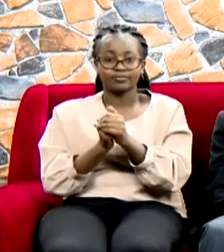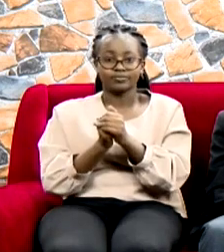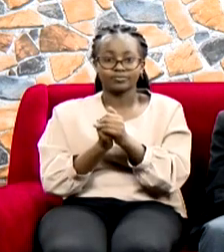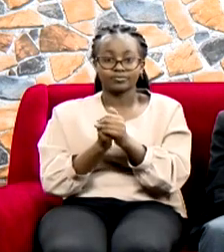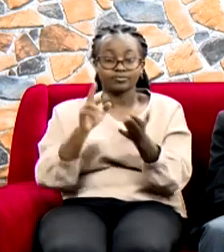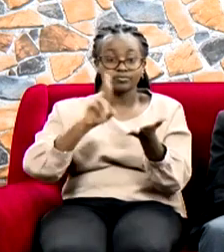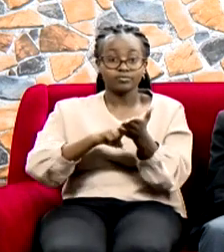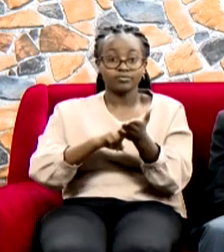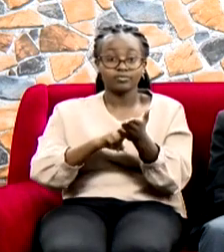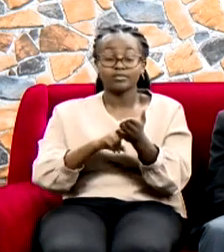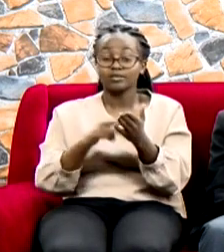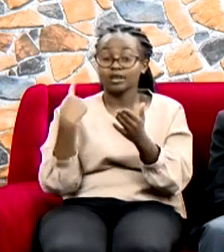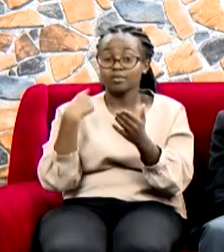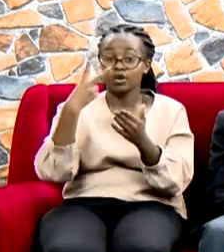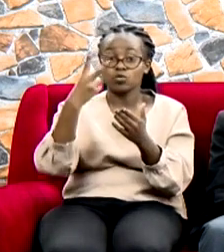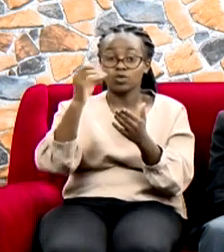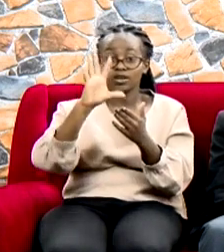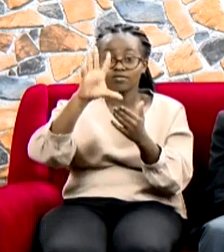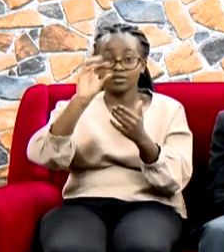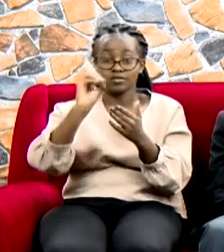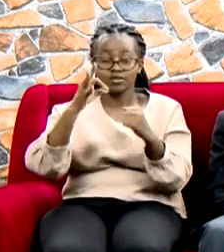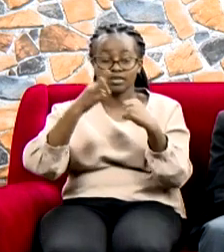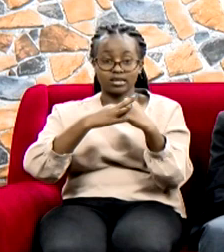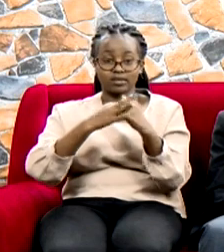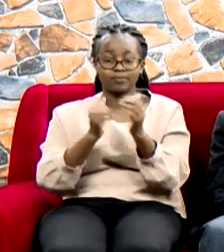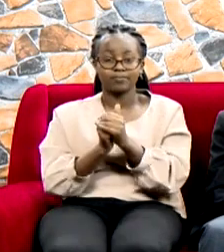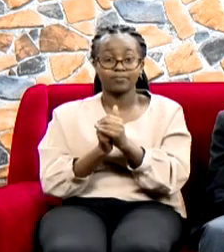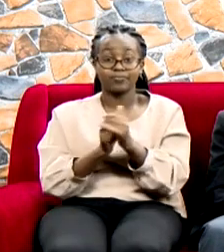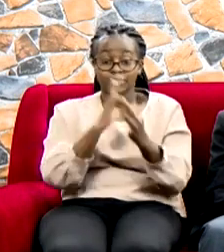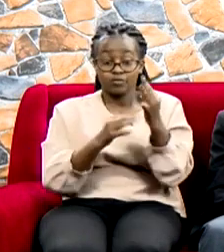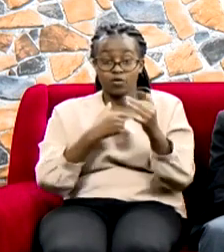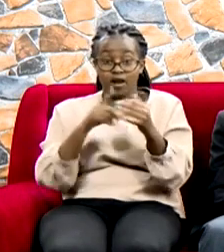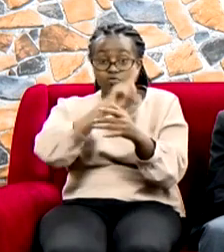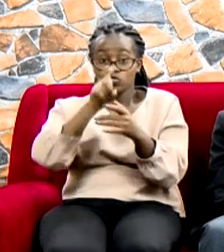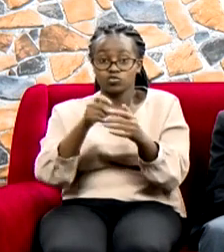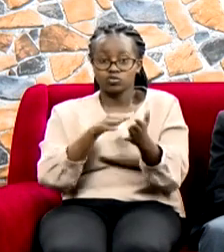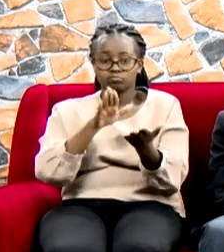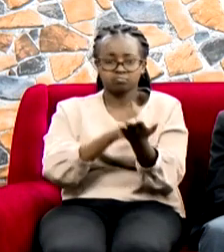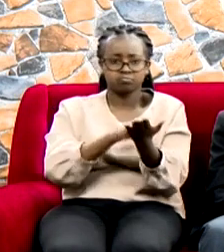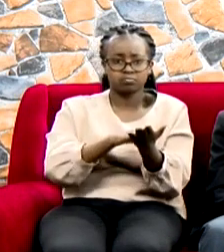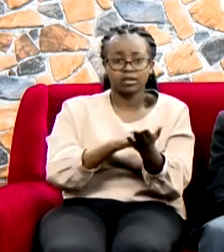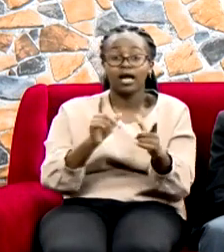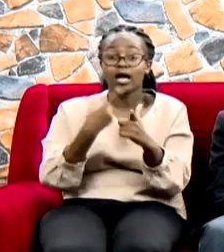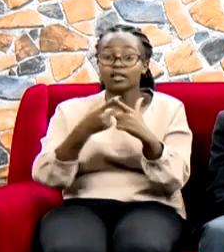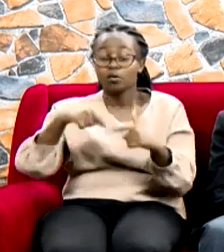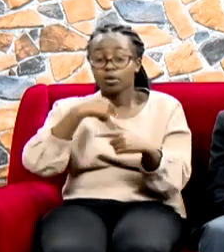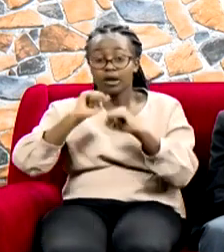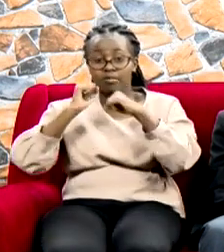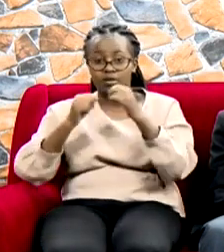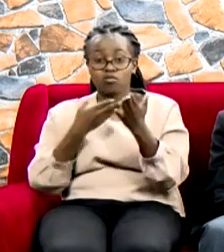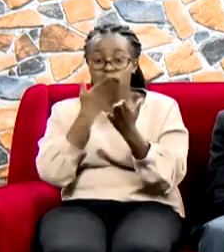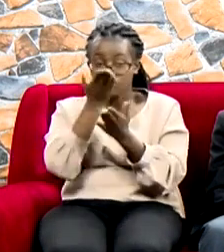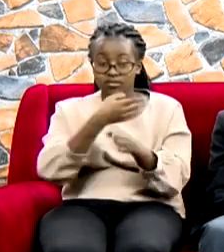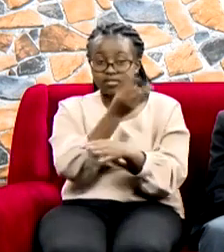I'll repeat again, the SMS number is 2058. So if you have any questions, you can send in your SMS and then we will be able to